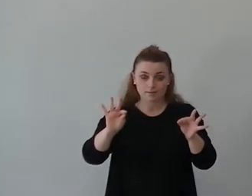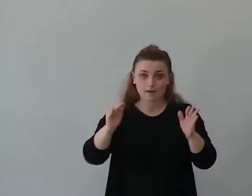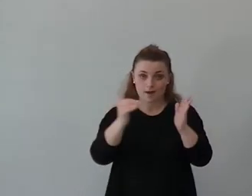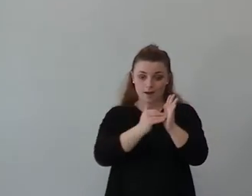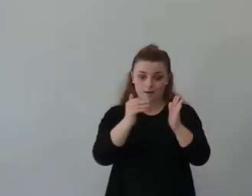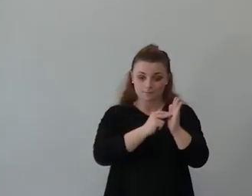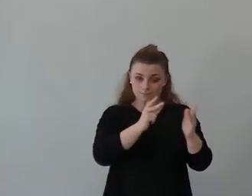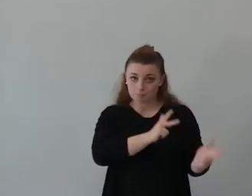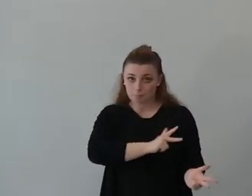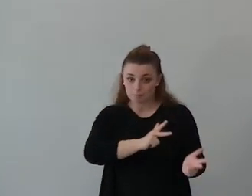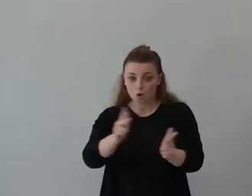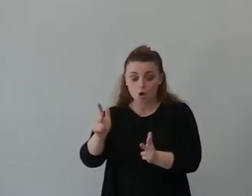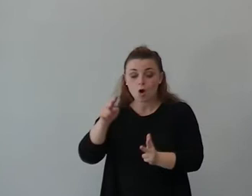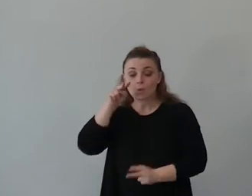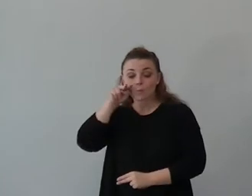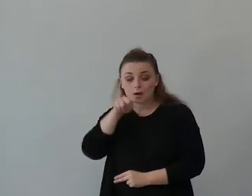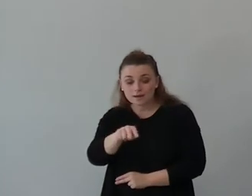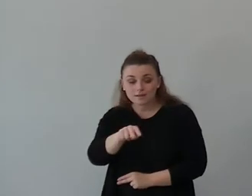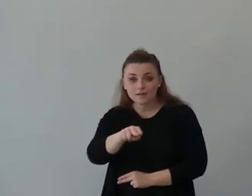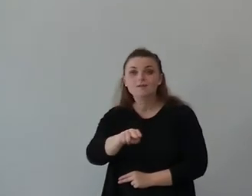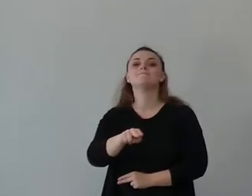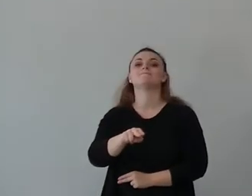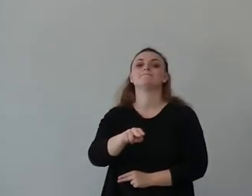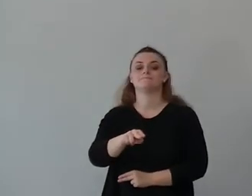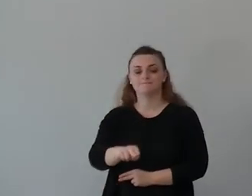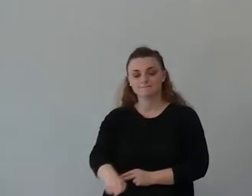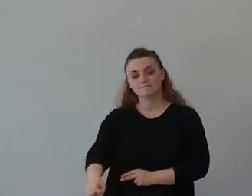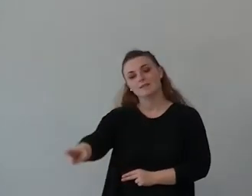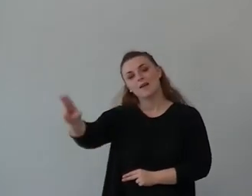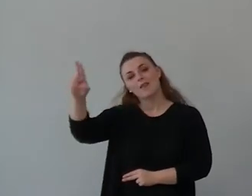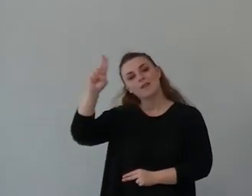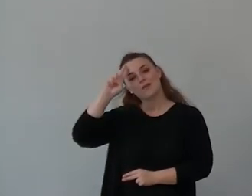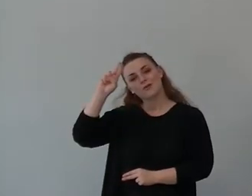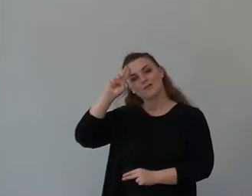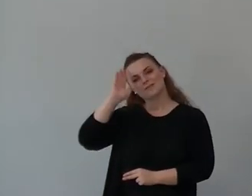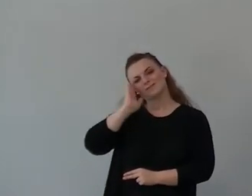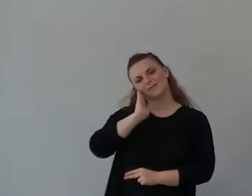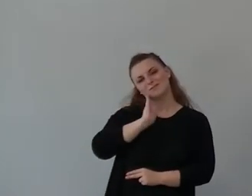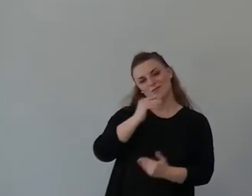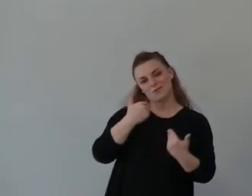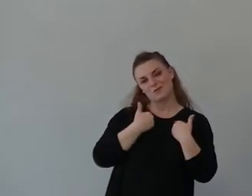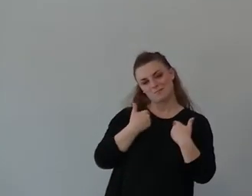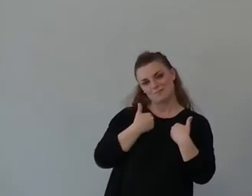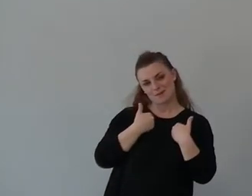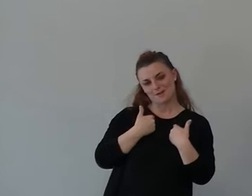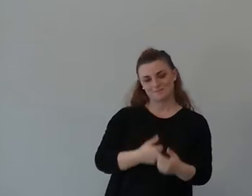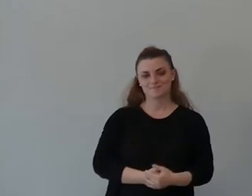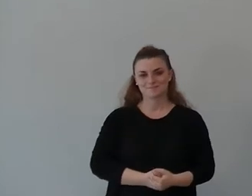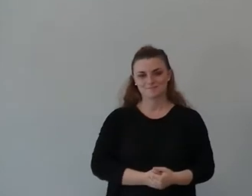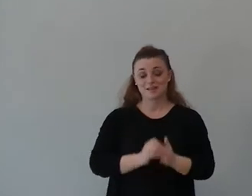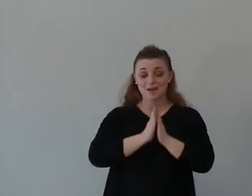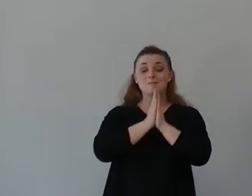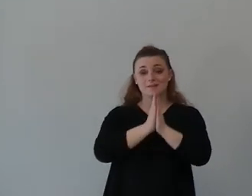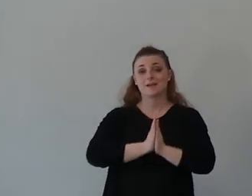I'm going to ask that you selfishly remember me in prayer. Egoisticamente chiedo che ricorderete anche di me in